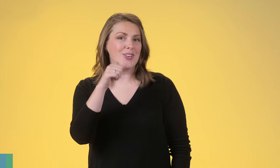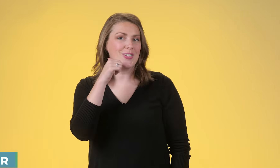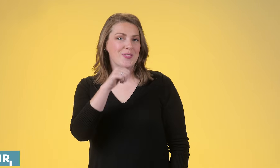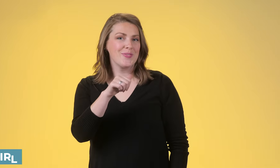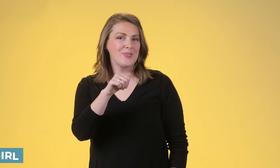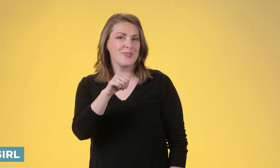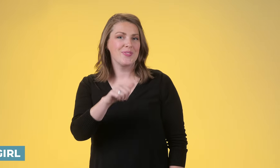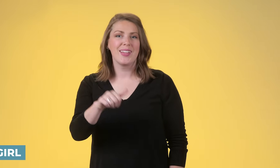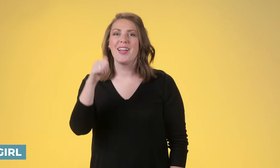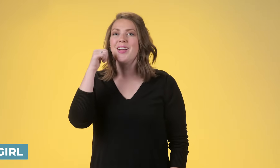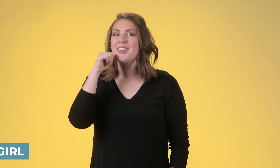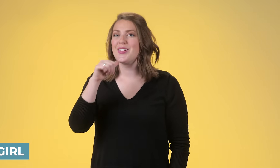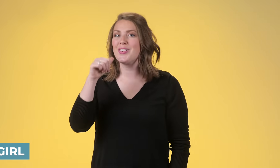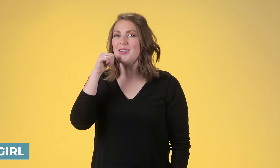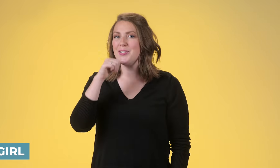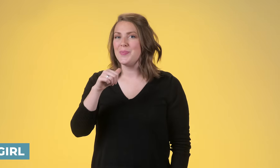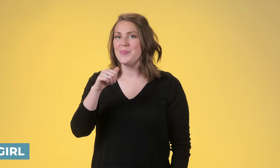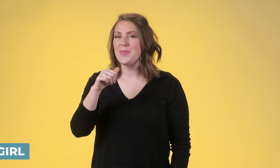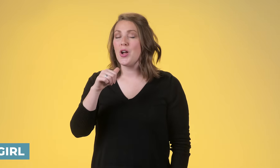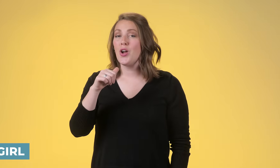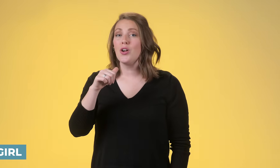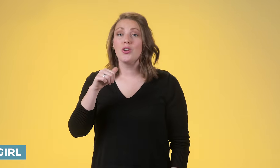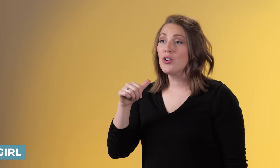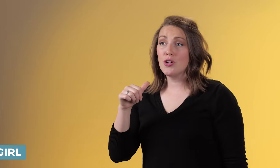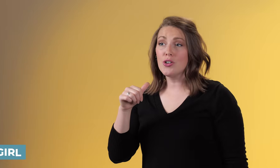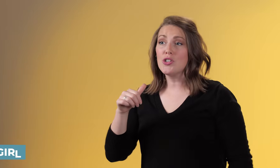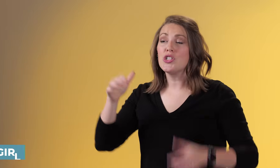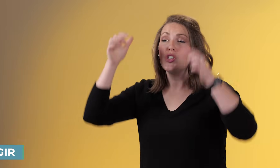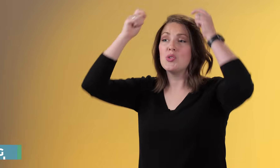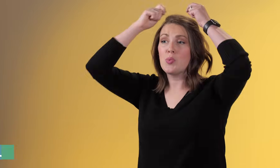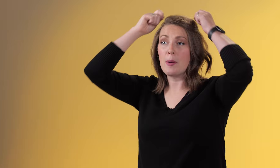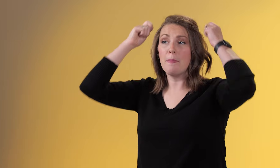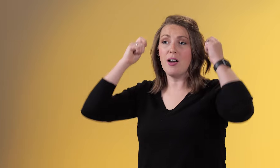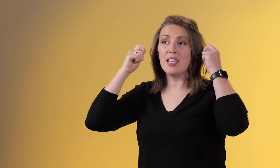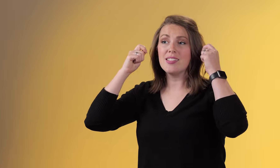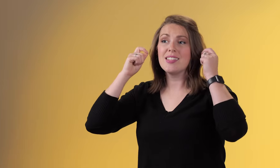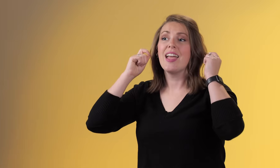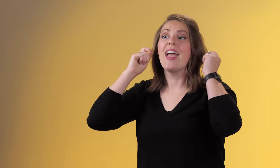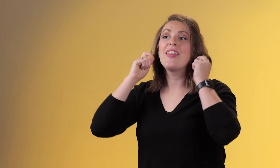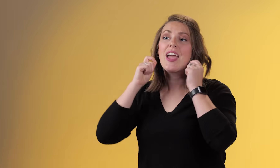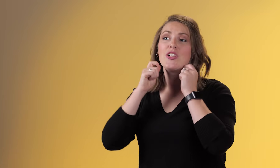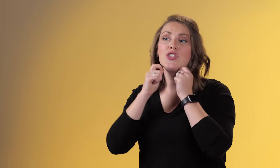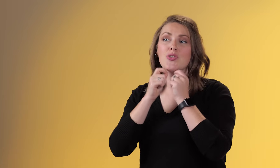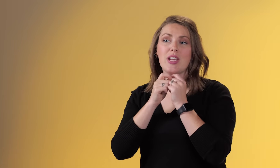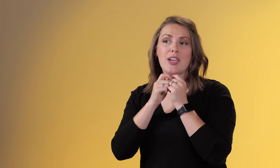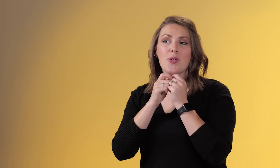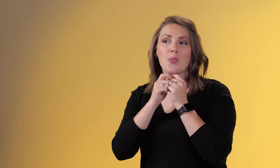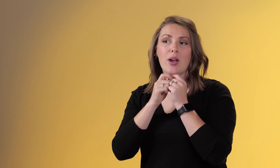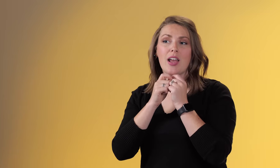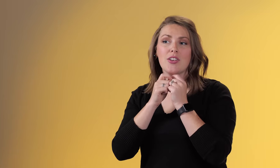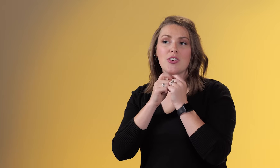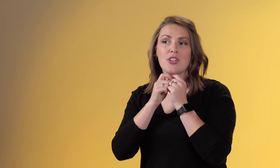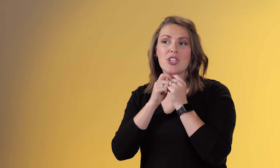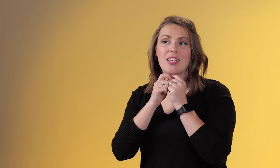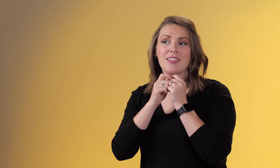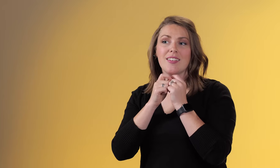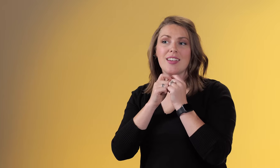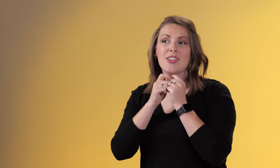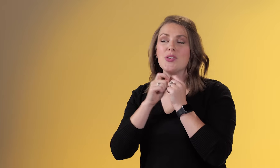Girl. Girl. Girls used to wear bonnets, and they had a string right under their chin. So this